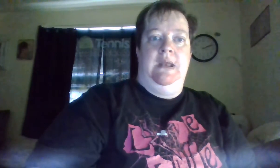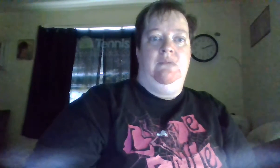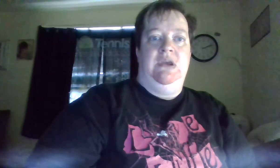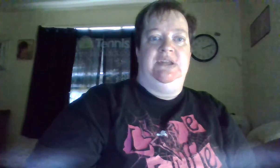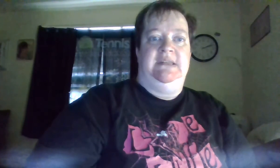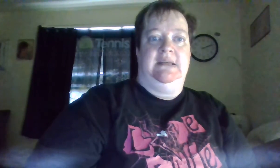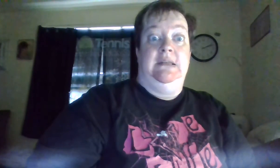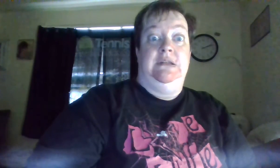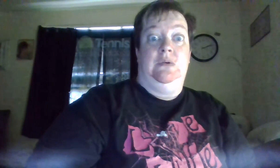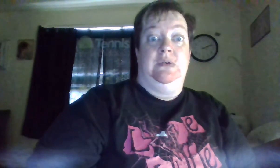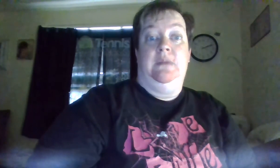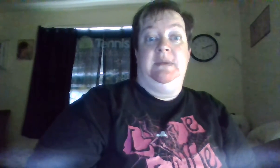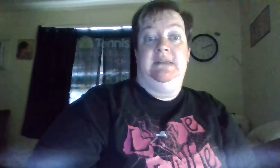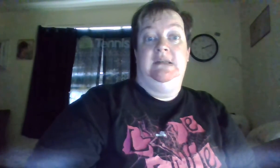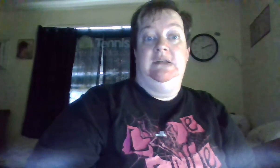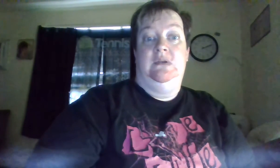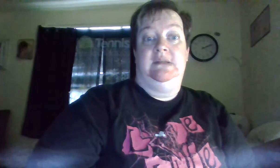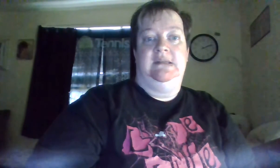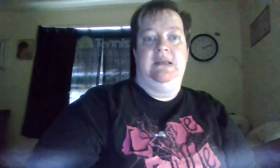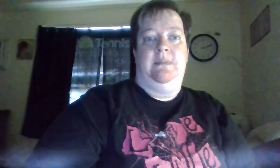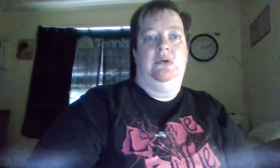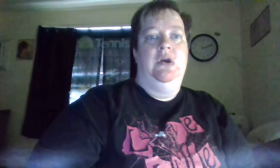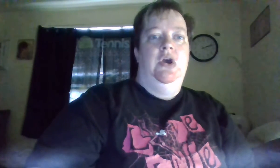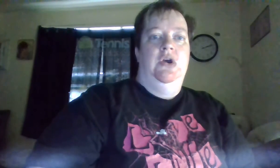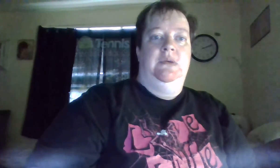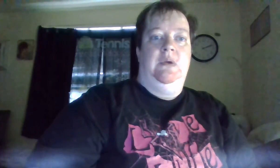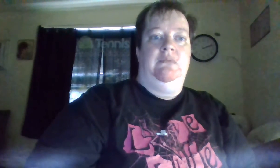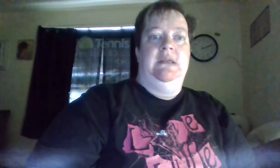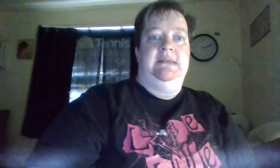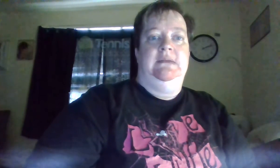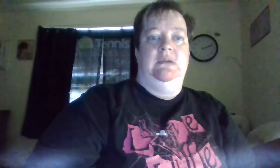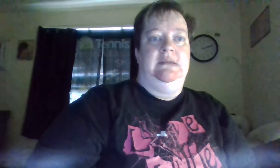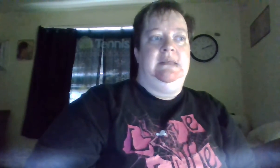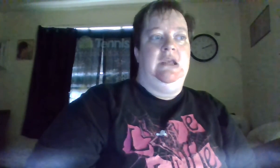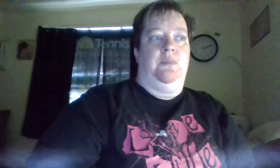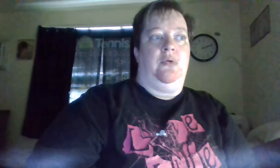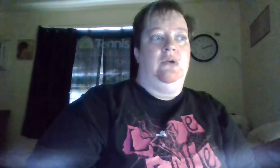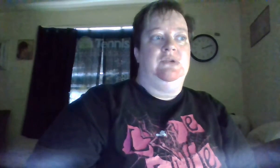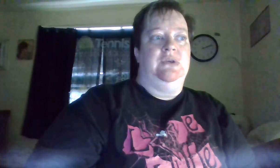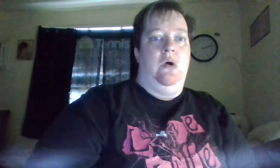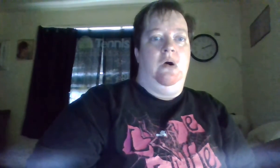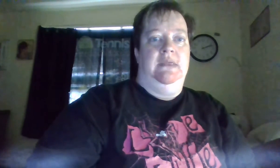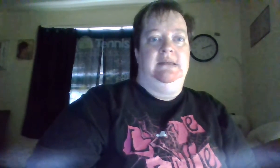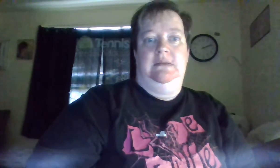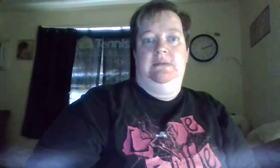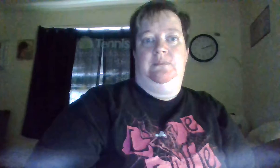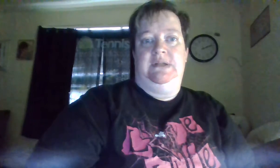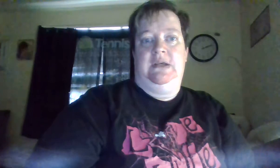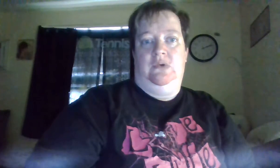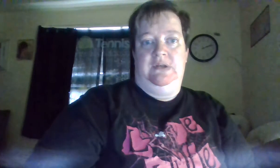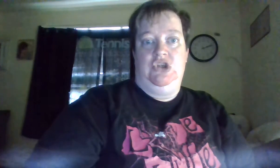he reaches 62, because he'll be 62 this December. So we really seek your prayers on this particular decision